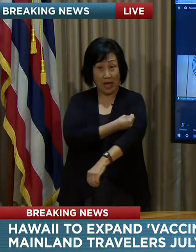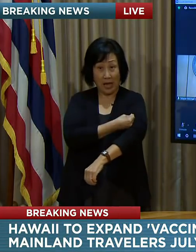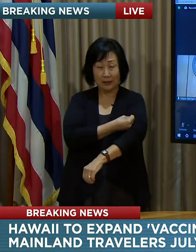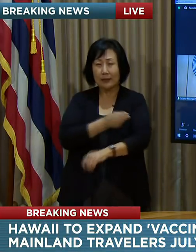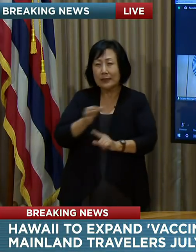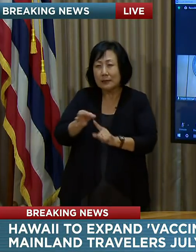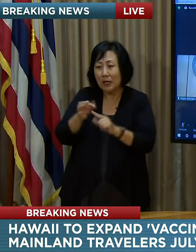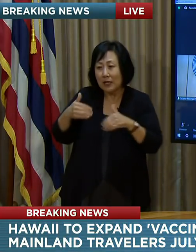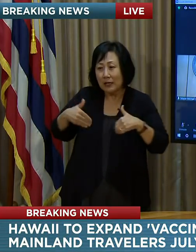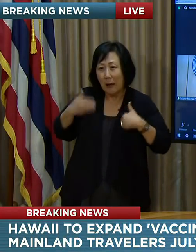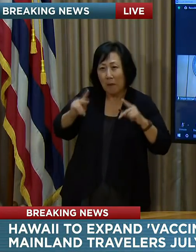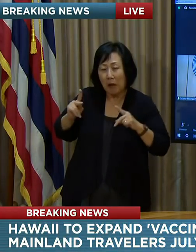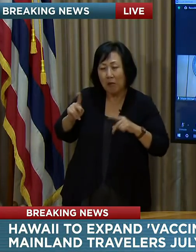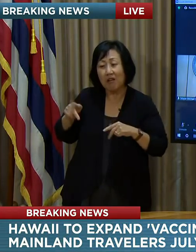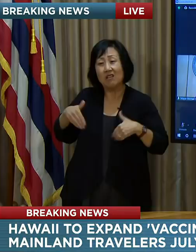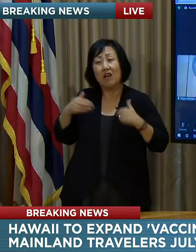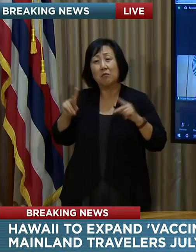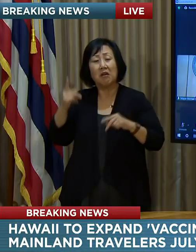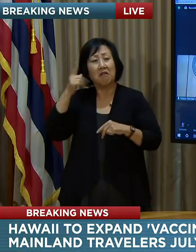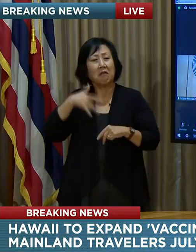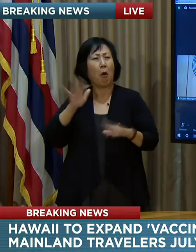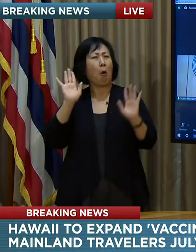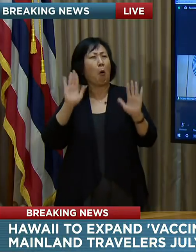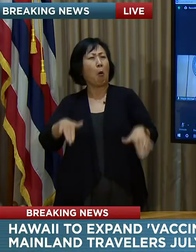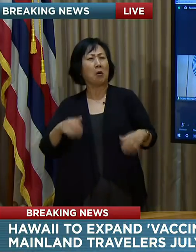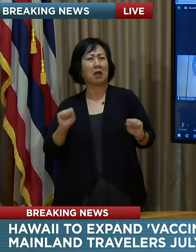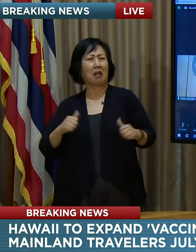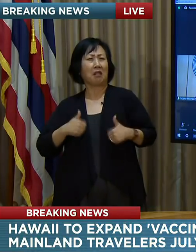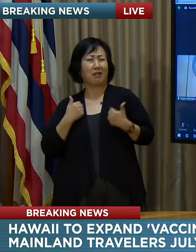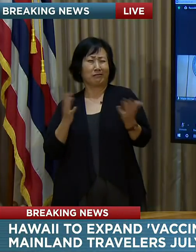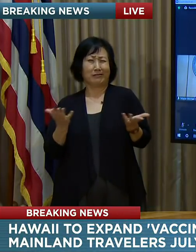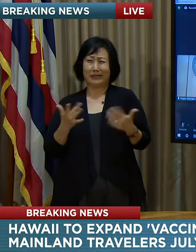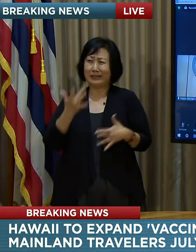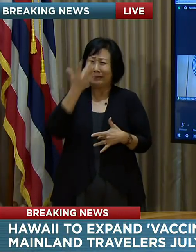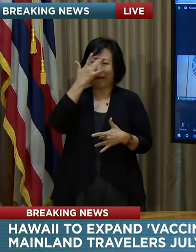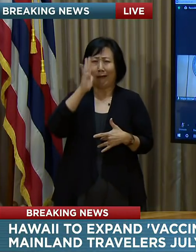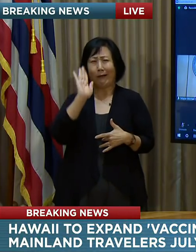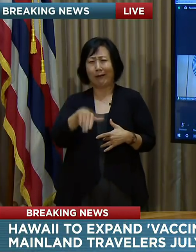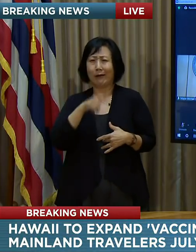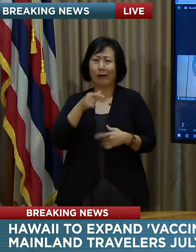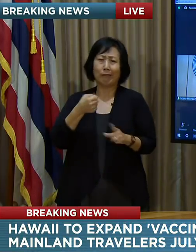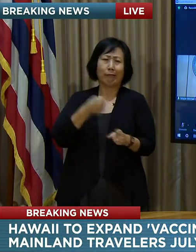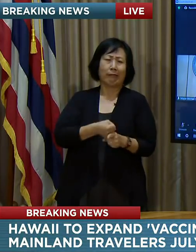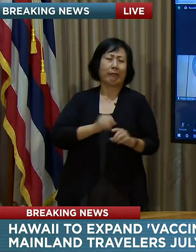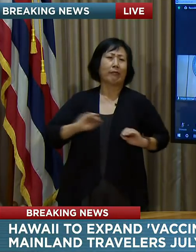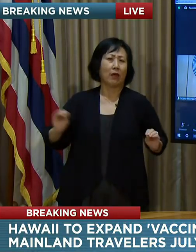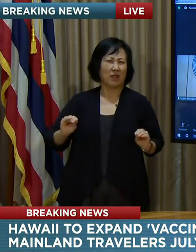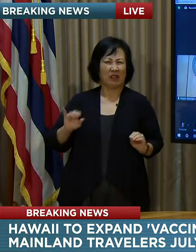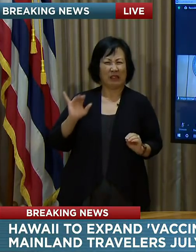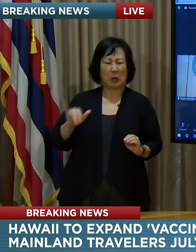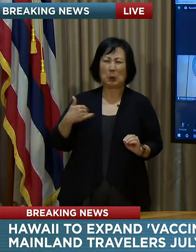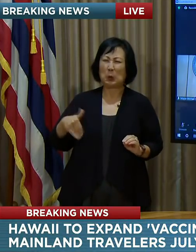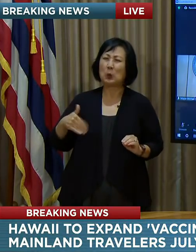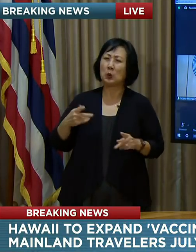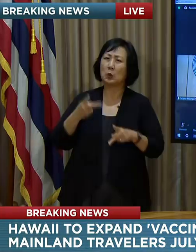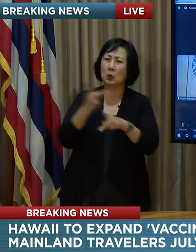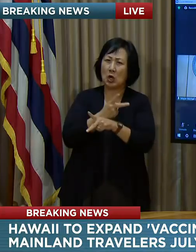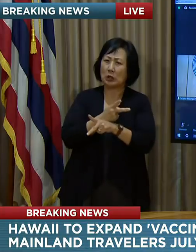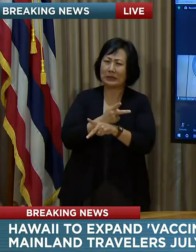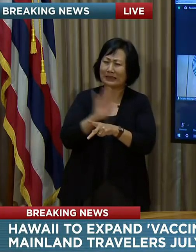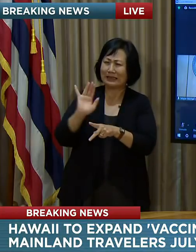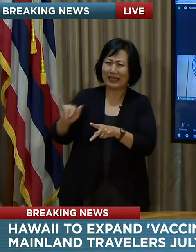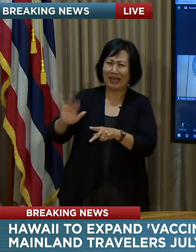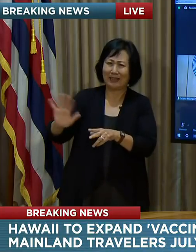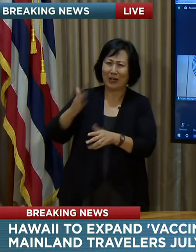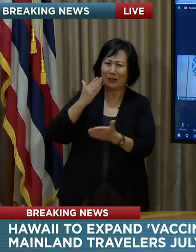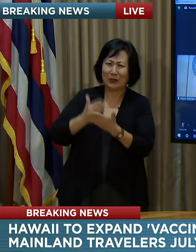young ones who feel that they're invincible, that they don't have to worry about getting sick, is probably the worst thing that people can be